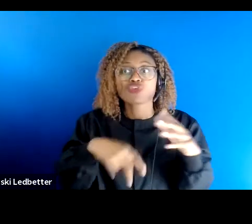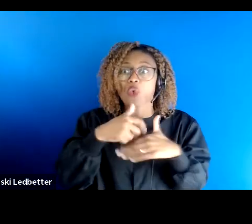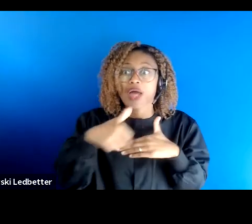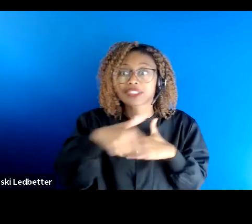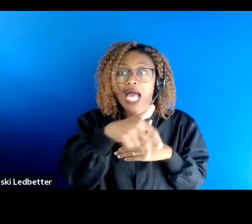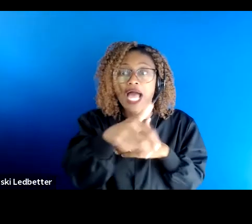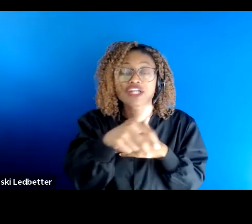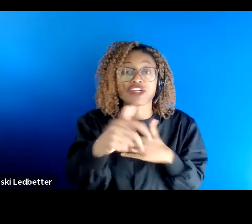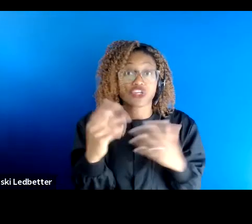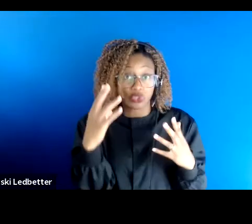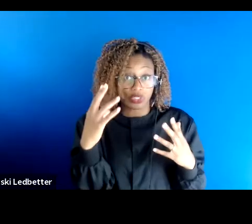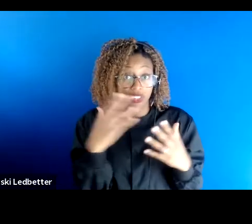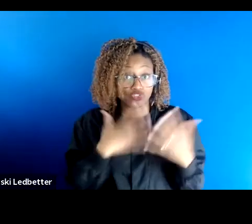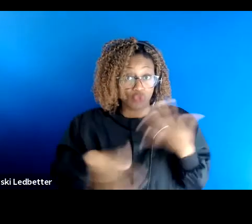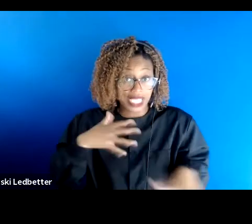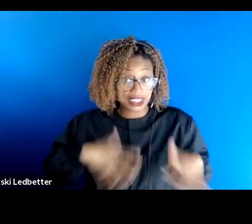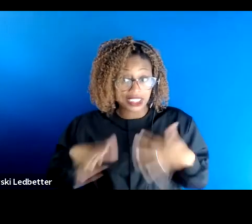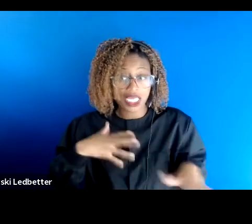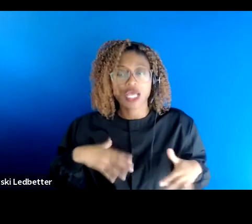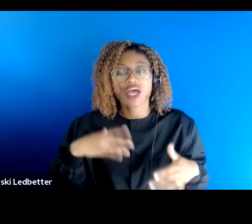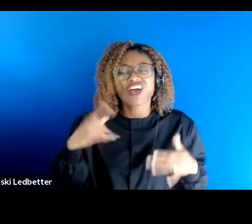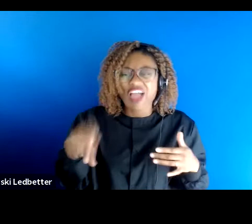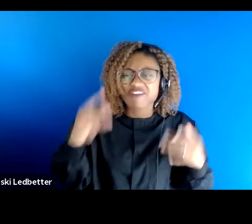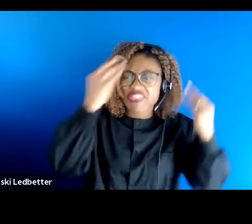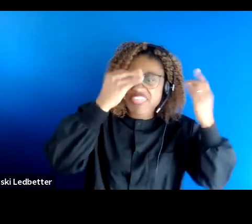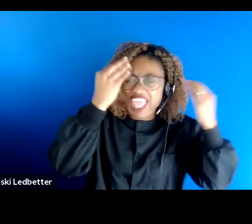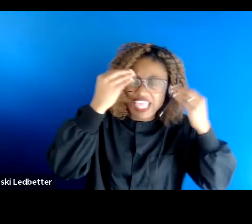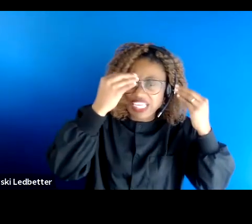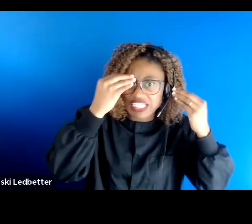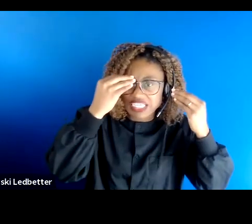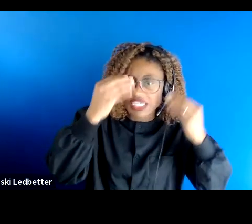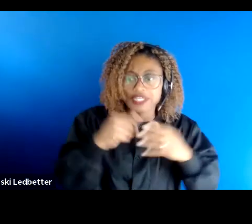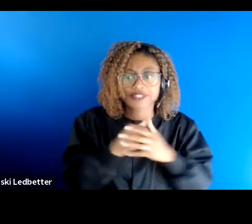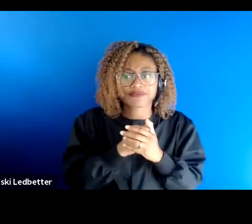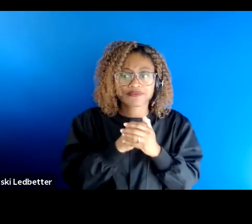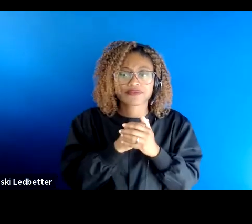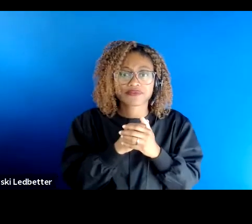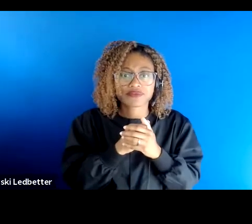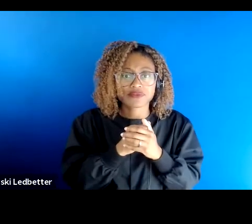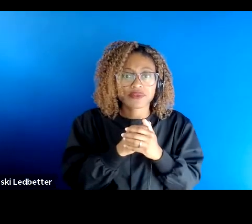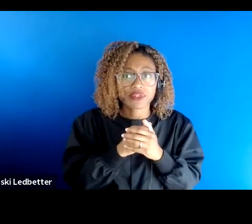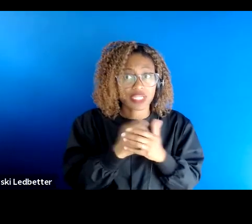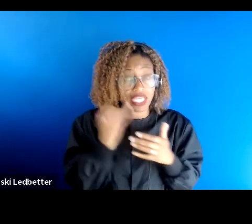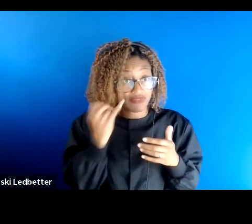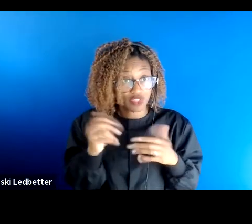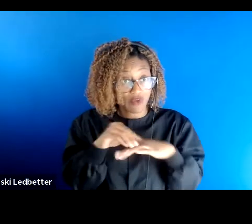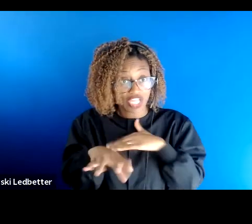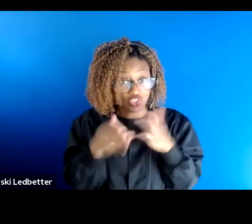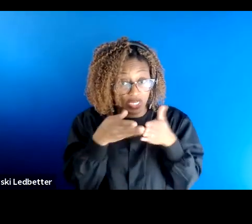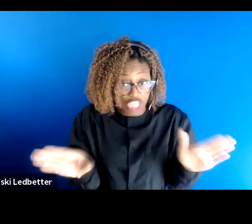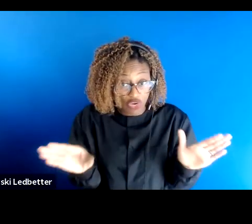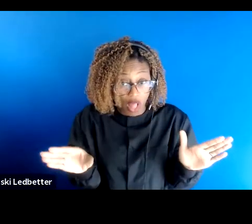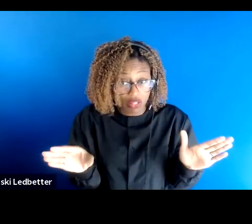you still have to think about in terms of how not only would it affect you in general, but how it